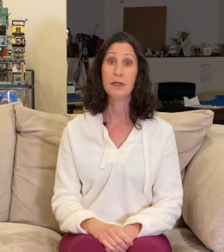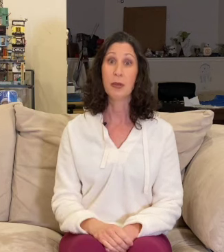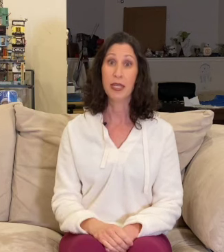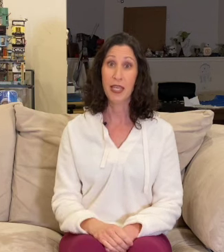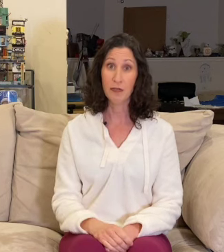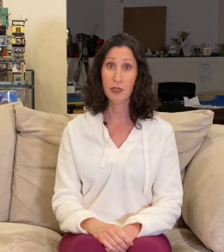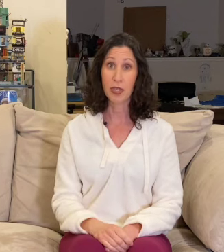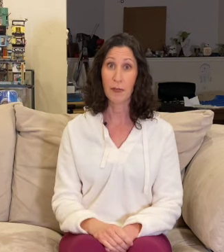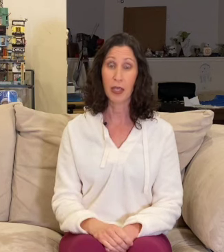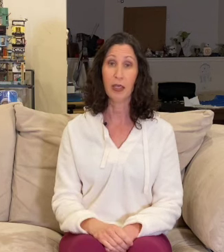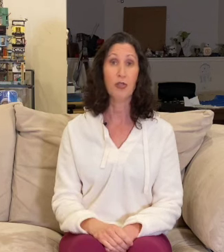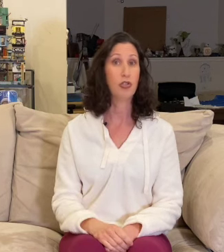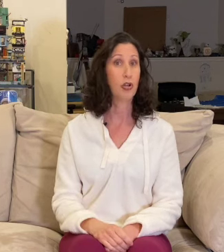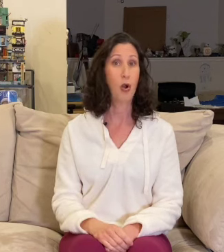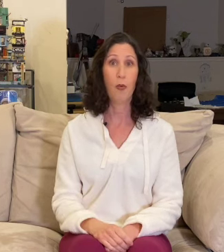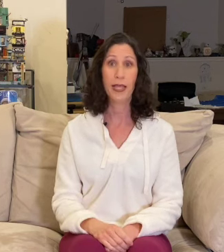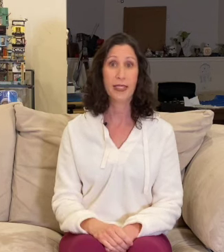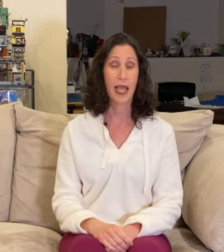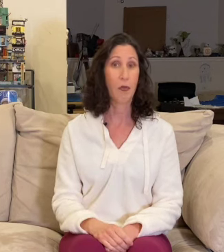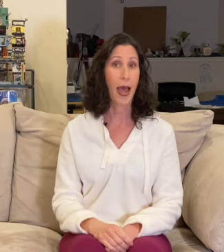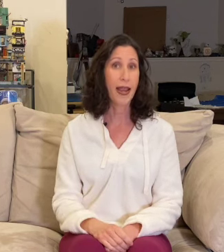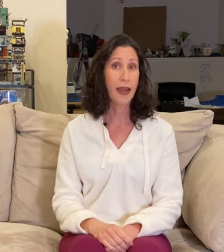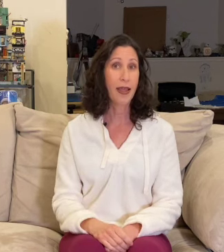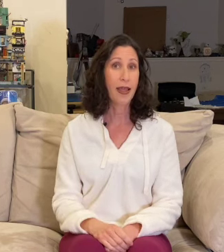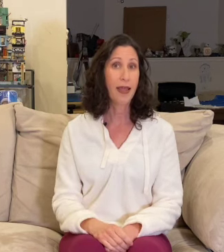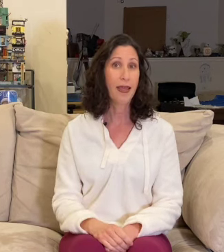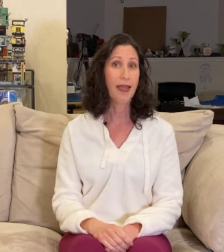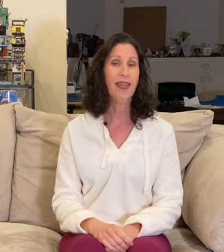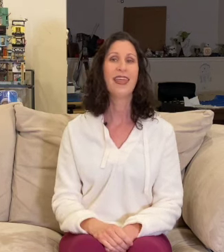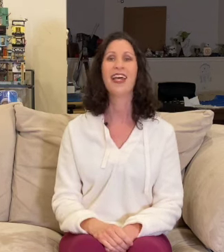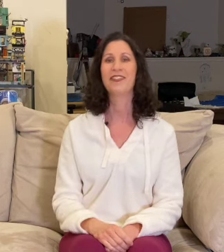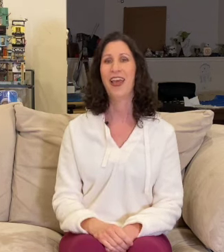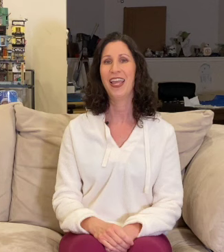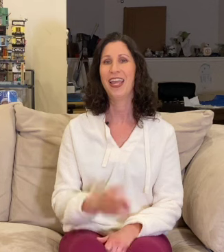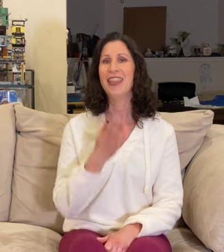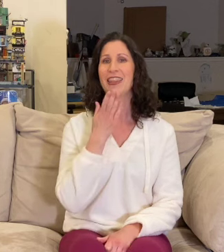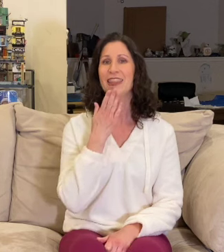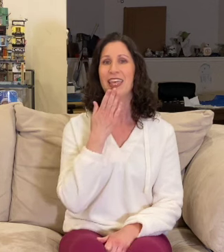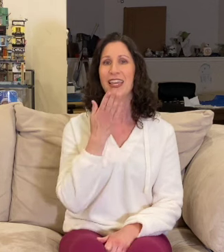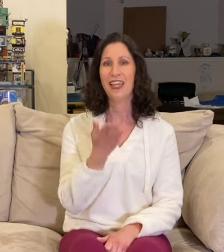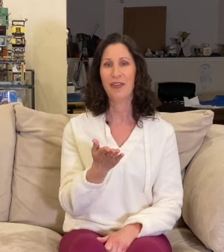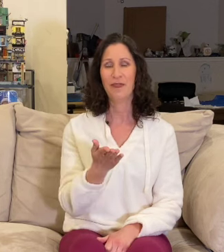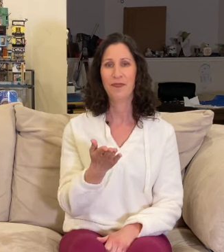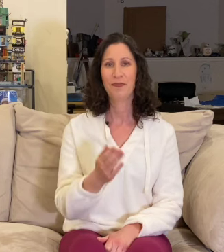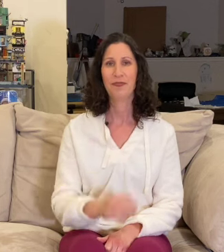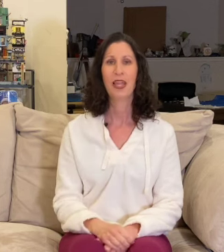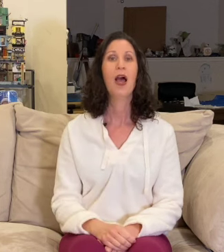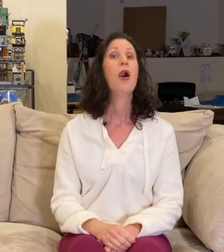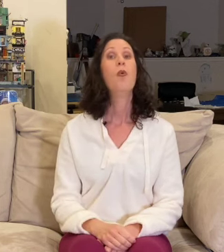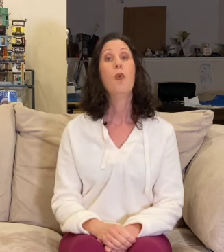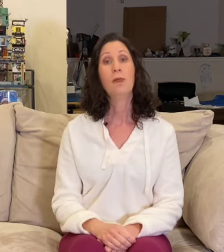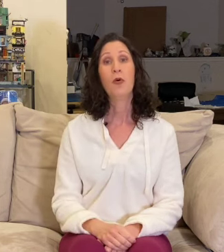somebody gives you something, you should always say what? That's right, thank you. One more